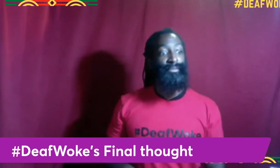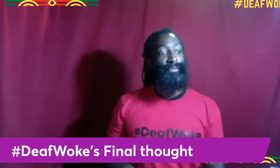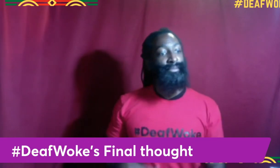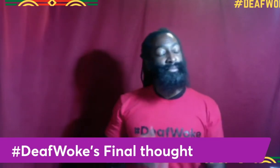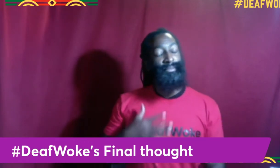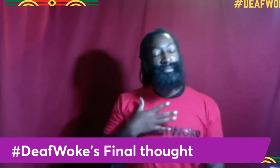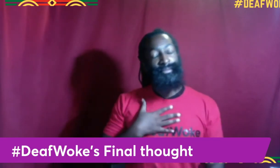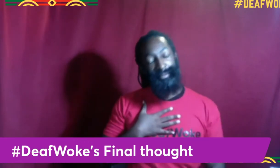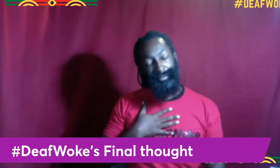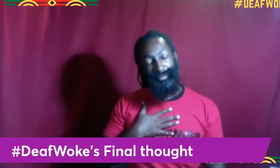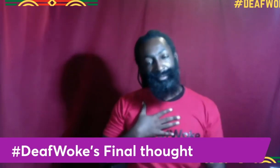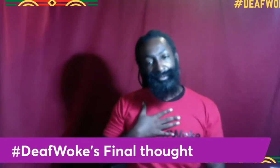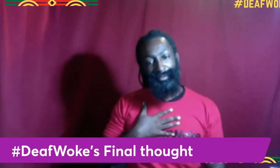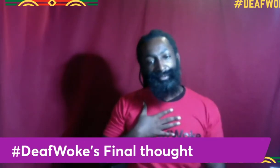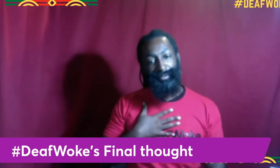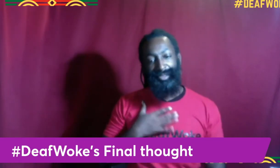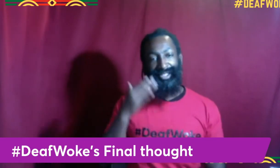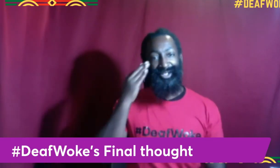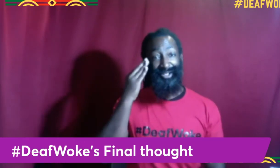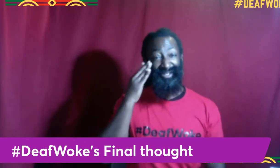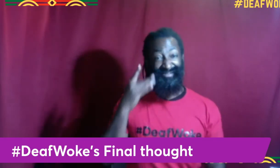It's now my final thought.